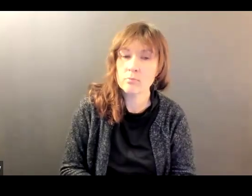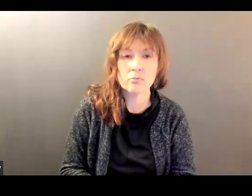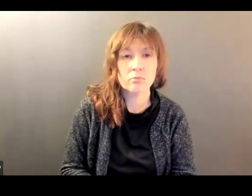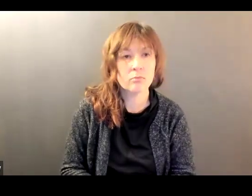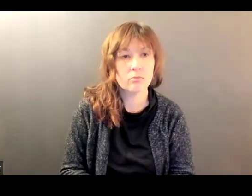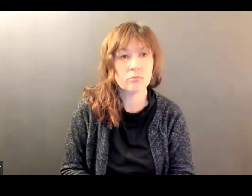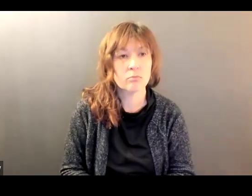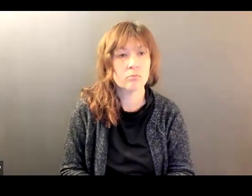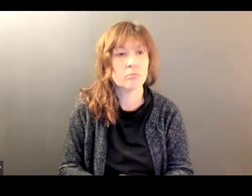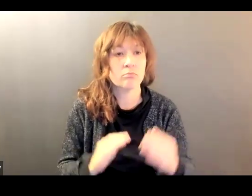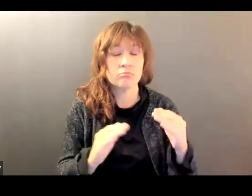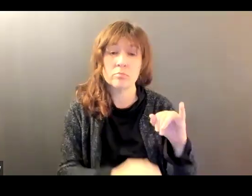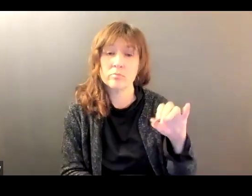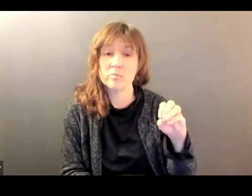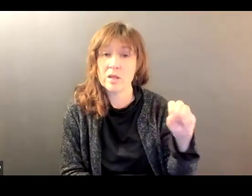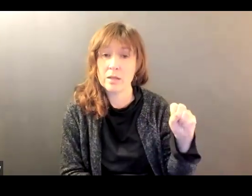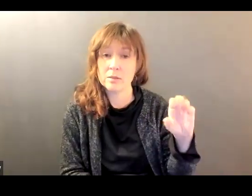Jess Butler.